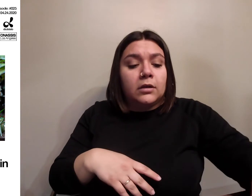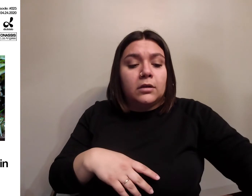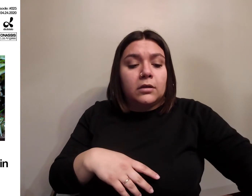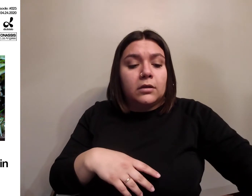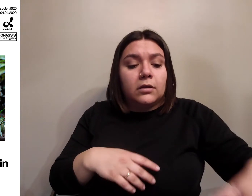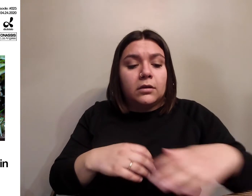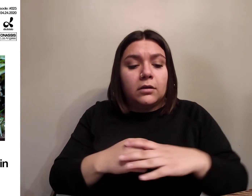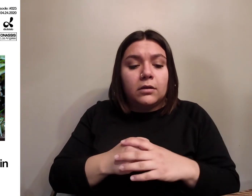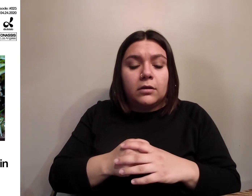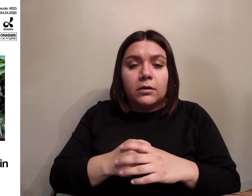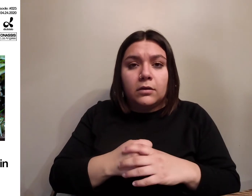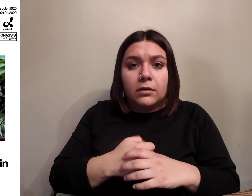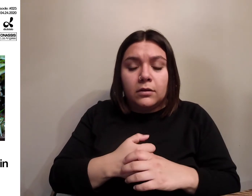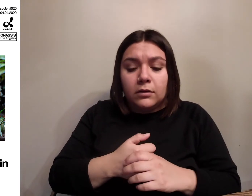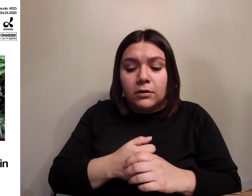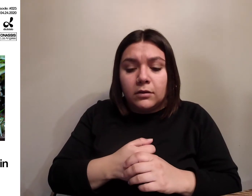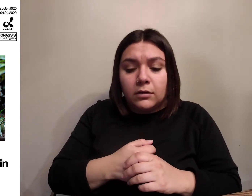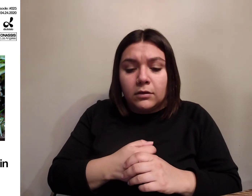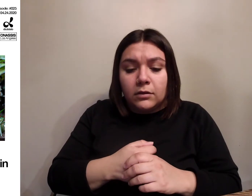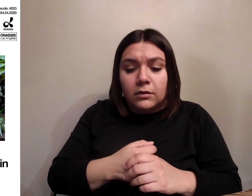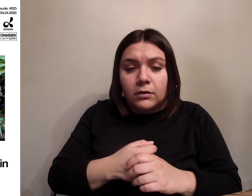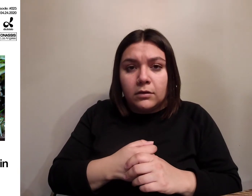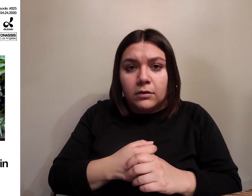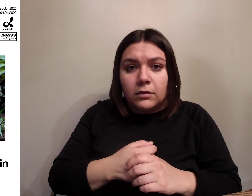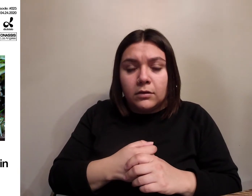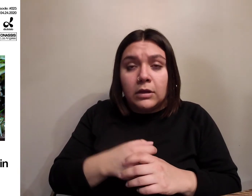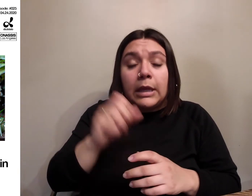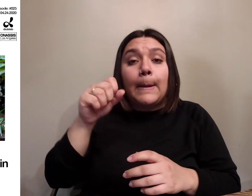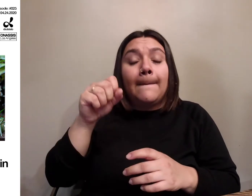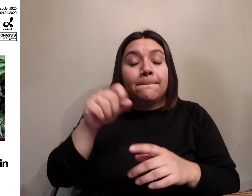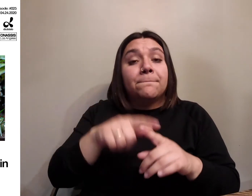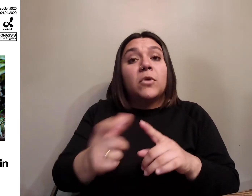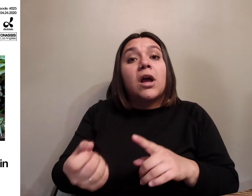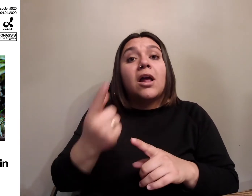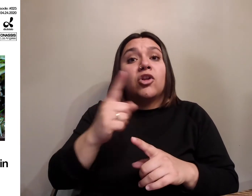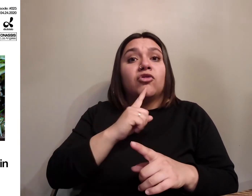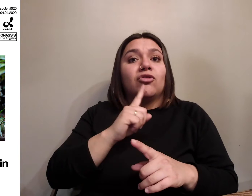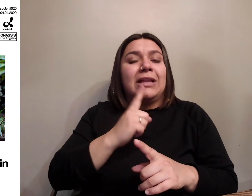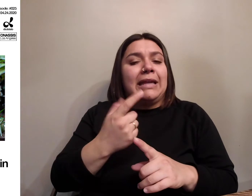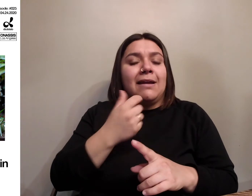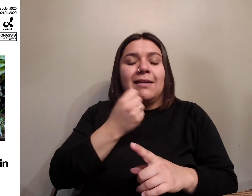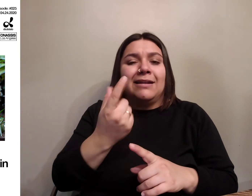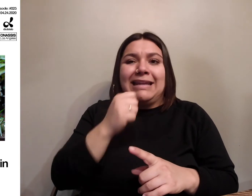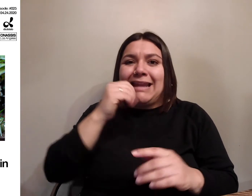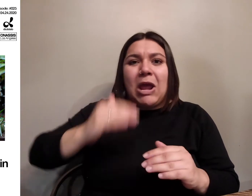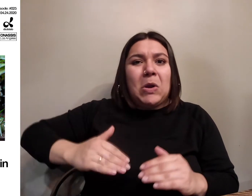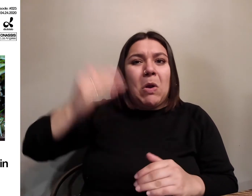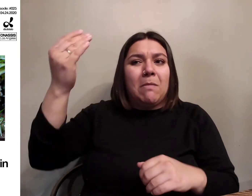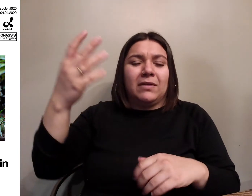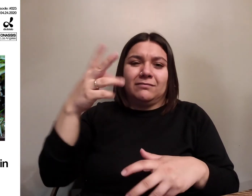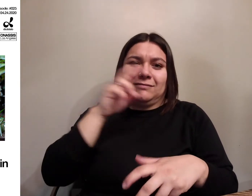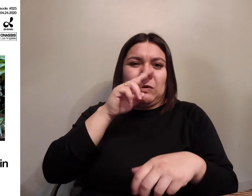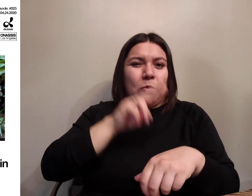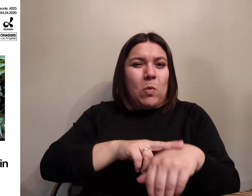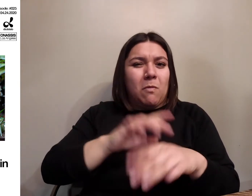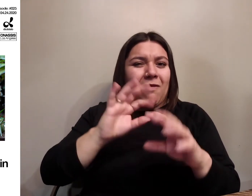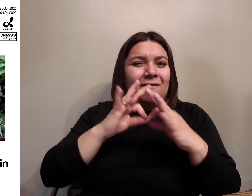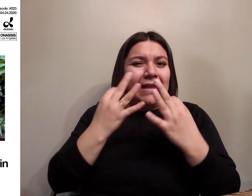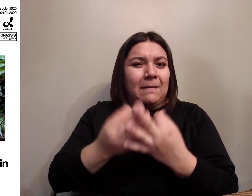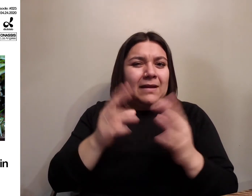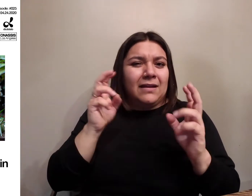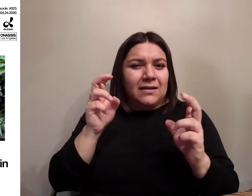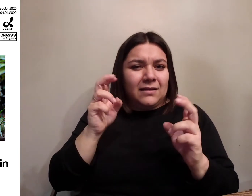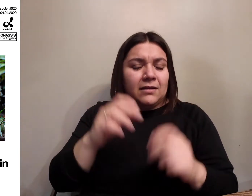We started this conversation with yet another passion, which is Walter Benjamin. And Hannah Arendt, in a very